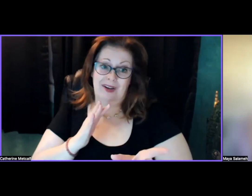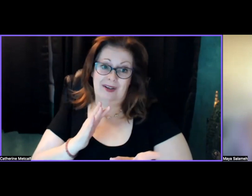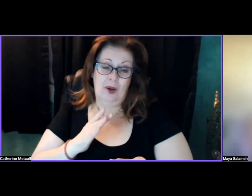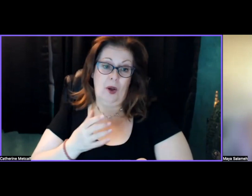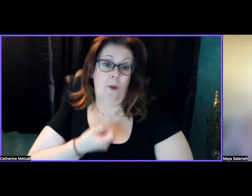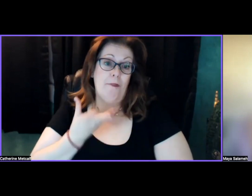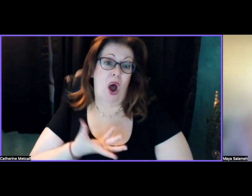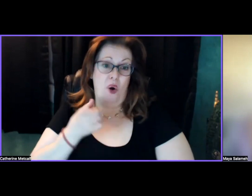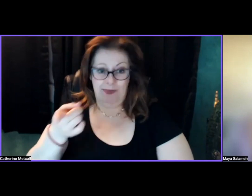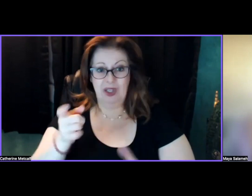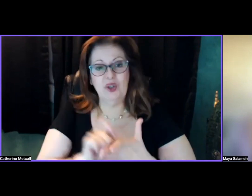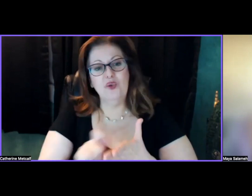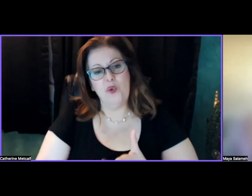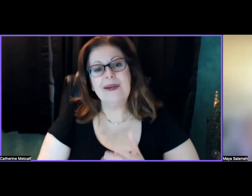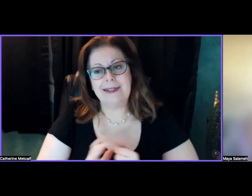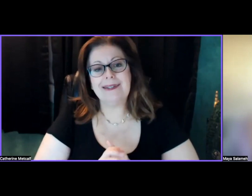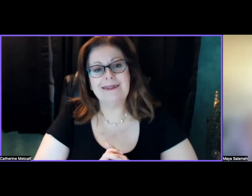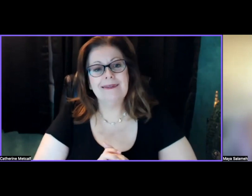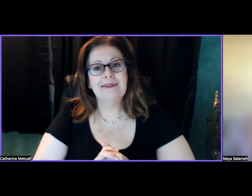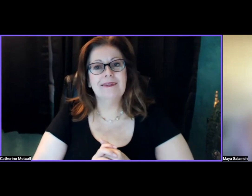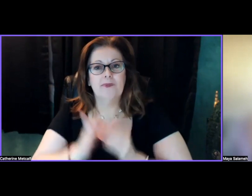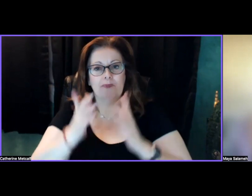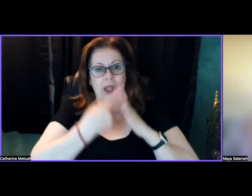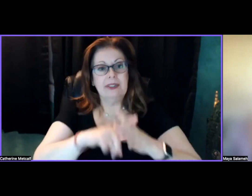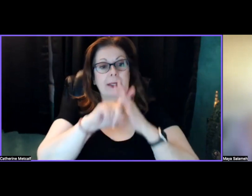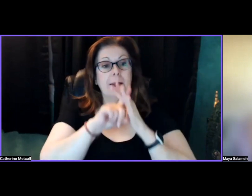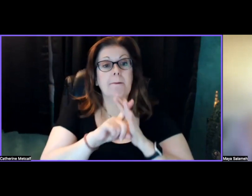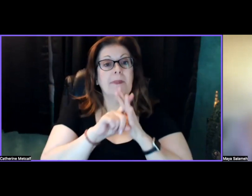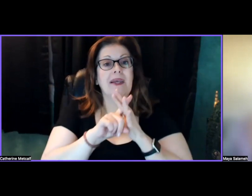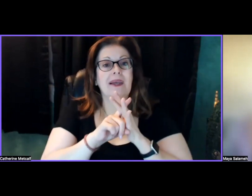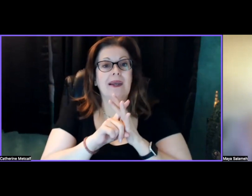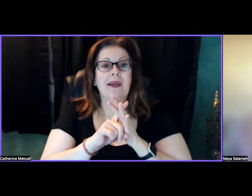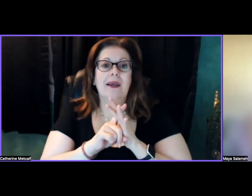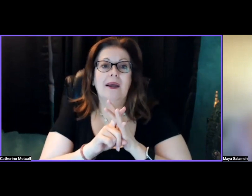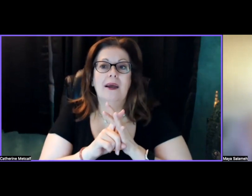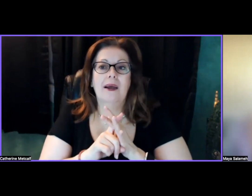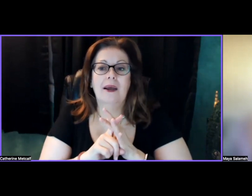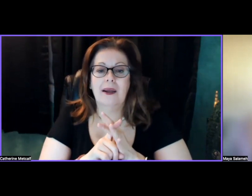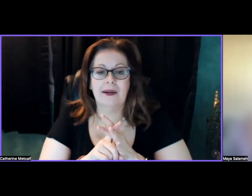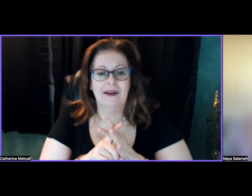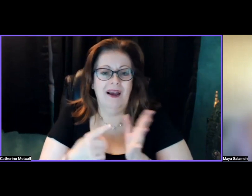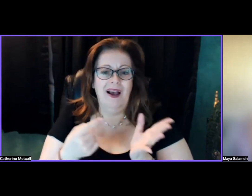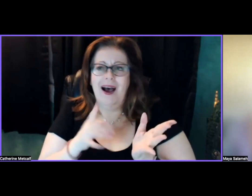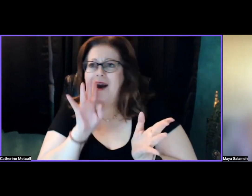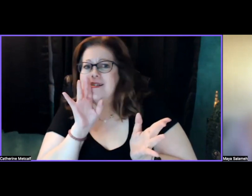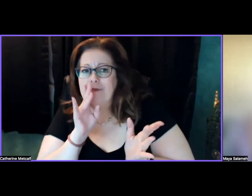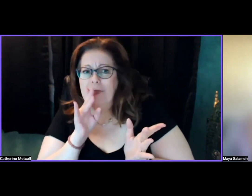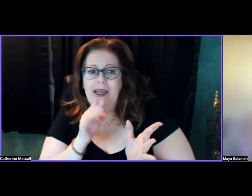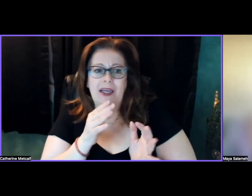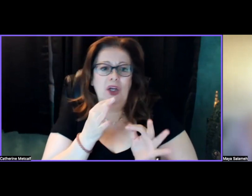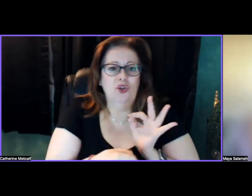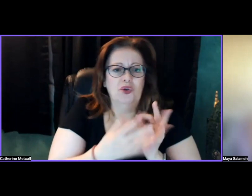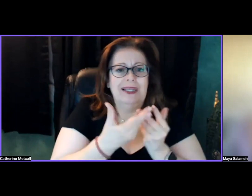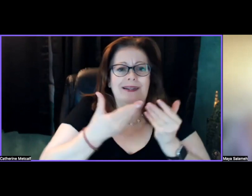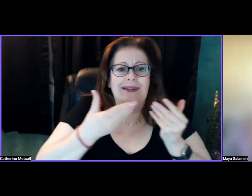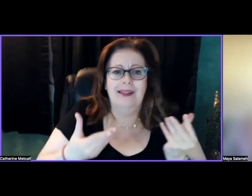read it. Just because the beginning, I sit in my room, I do useless things, I wait for the demise of the state, is